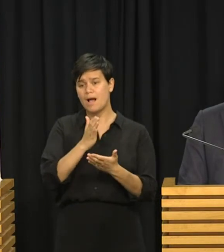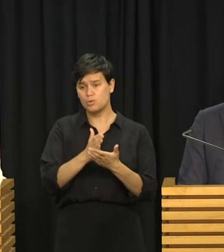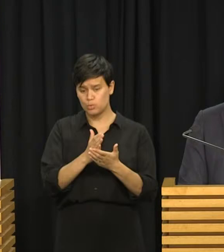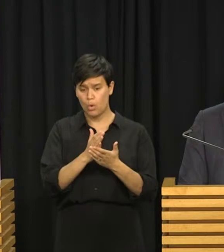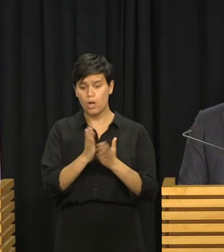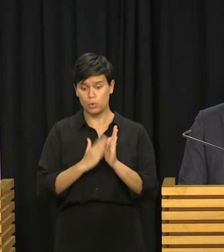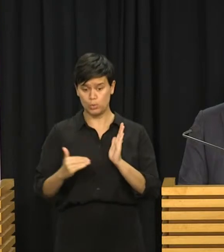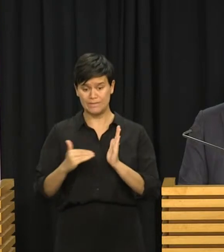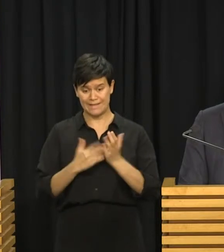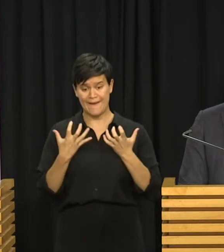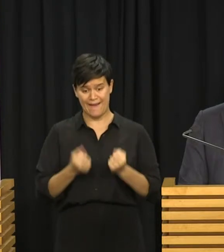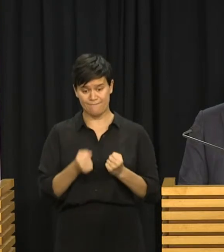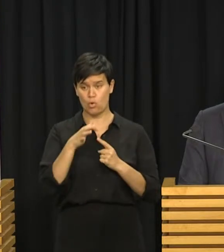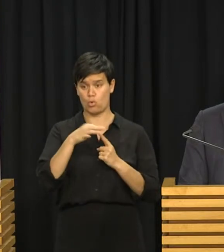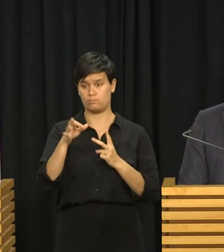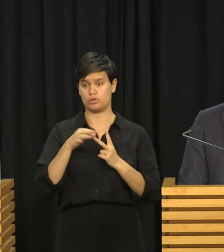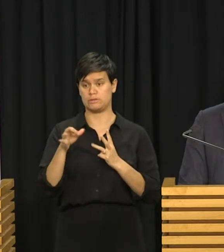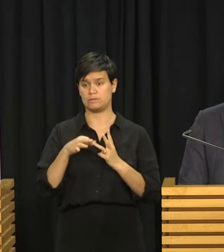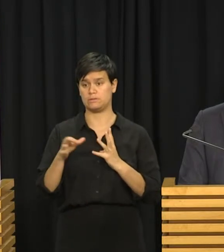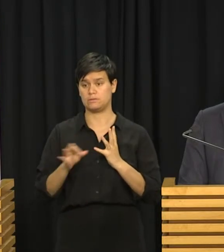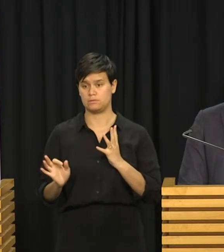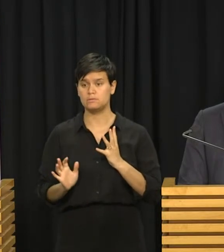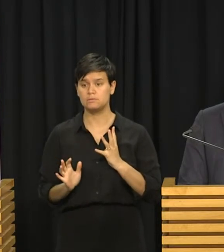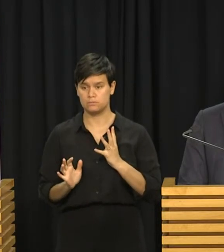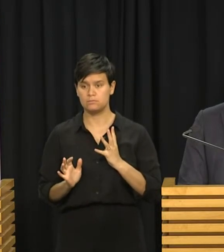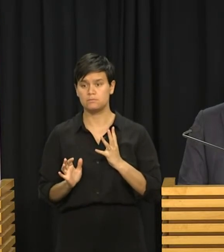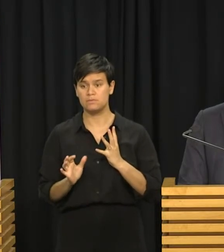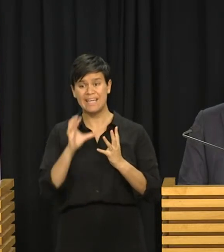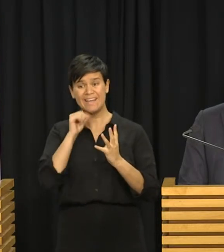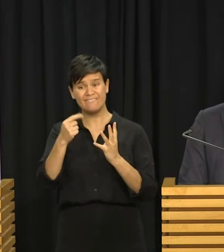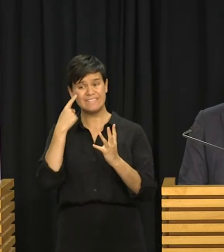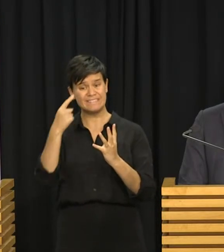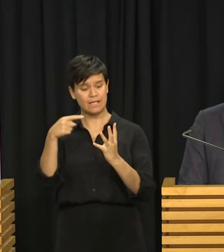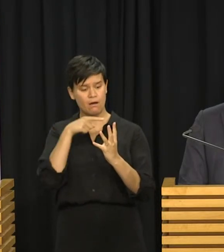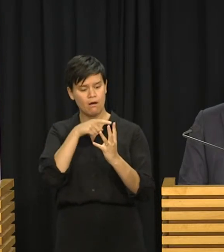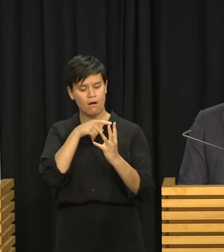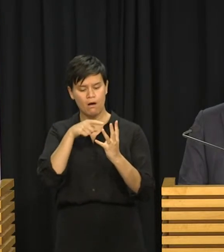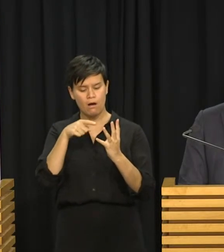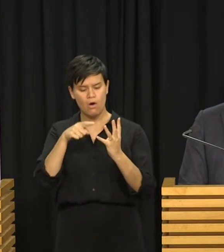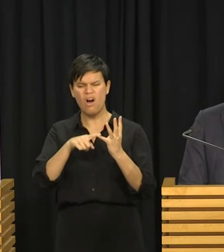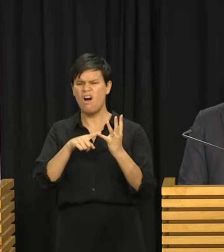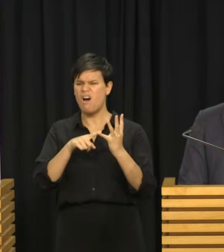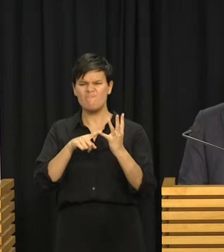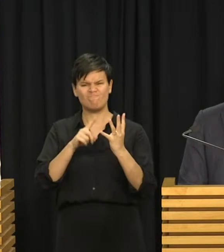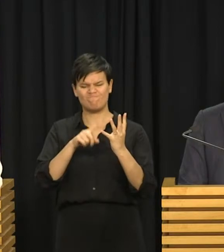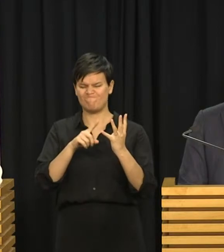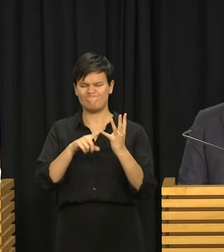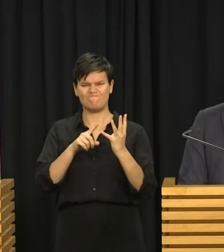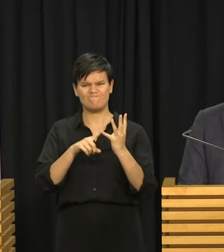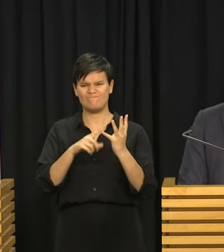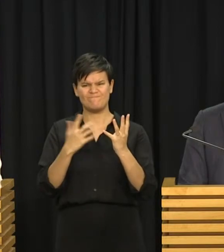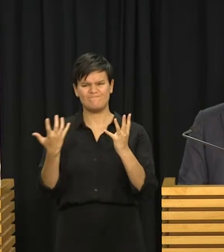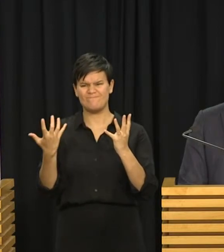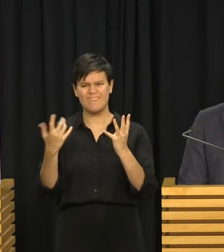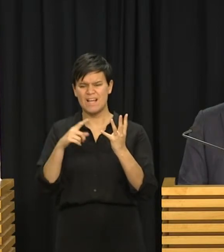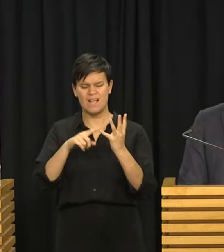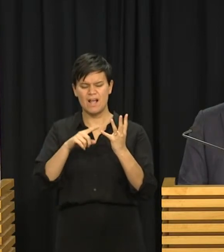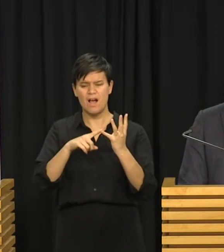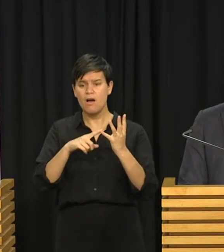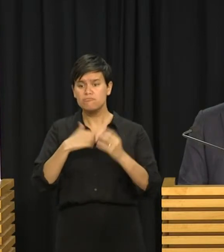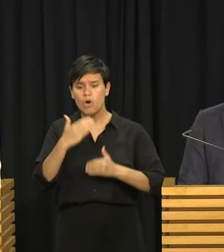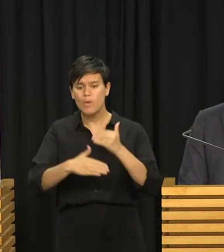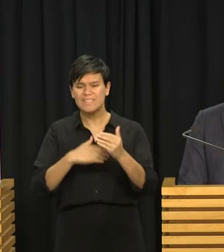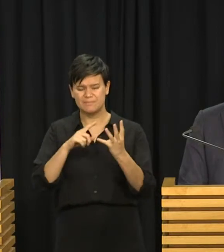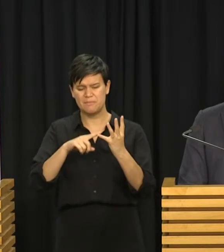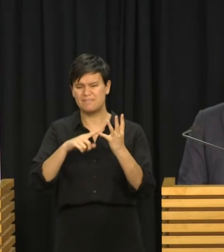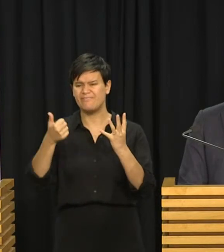options just in case we saw that one of those advanced purchase arrangements didn't come through all the way through every process